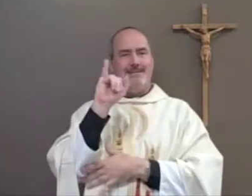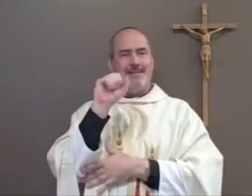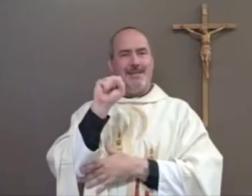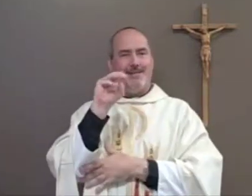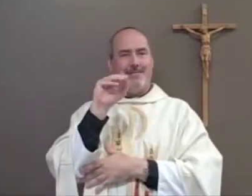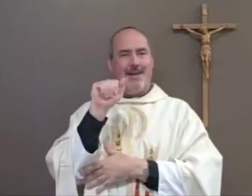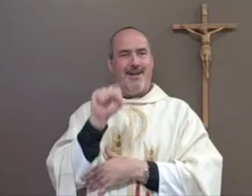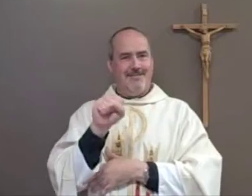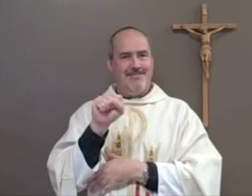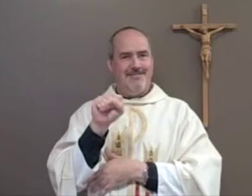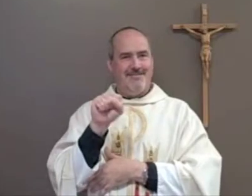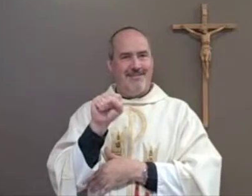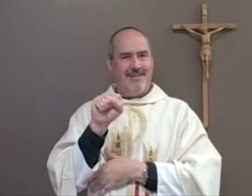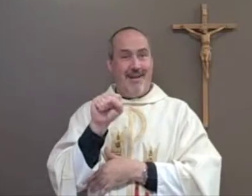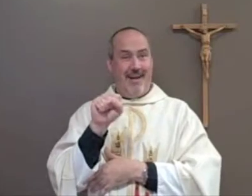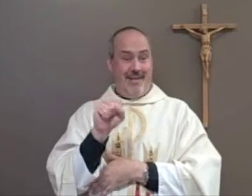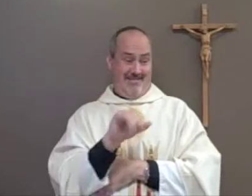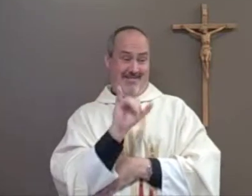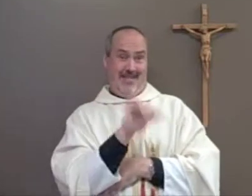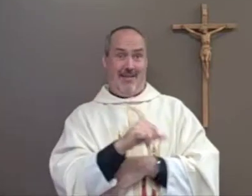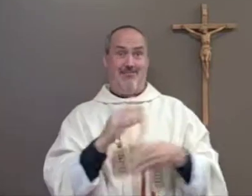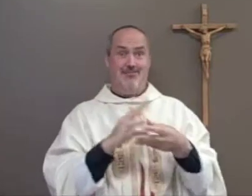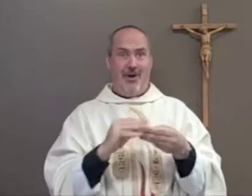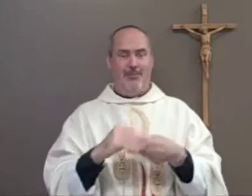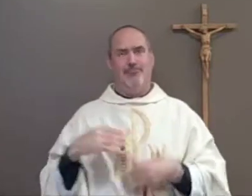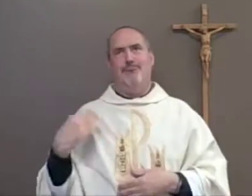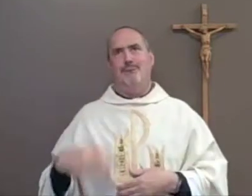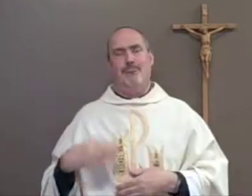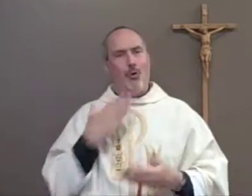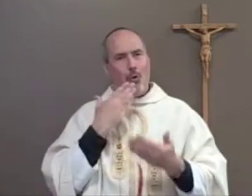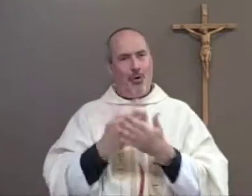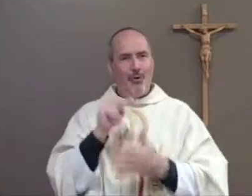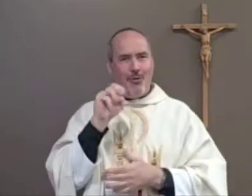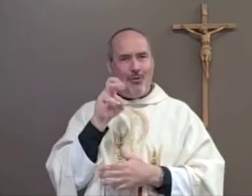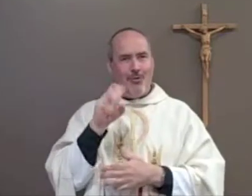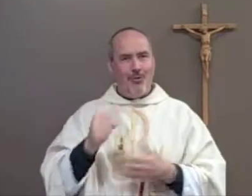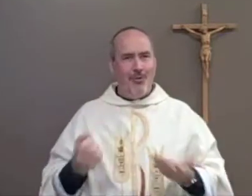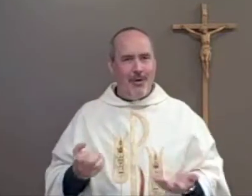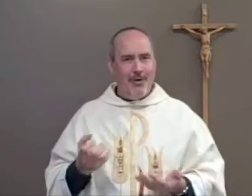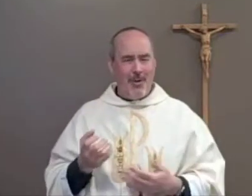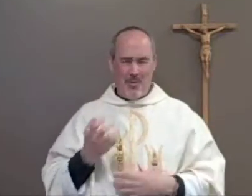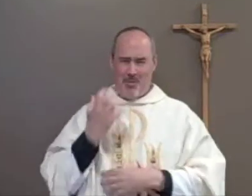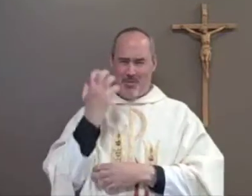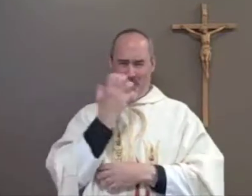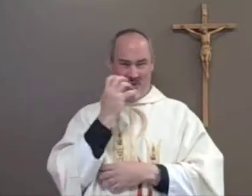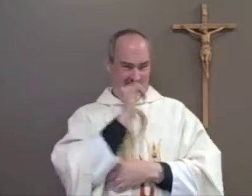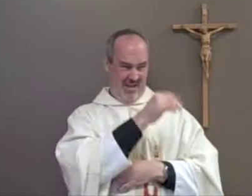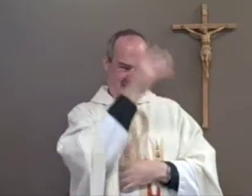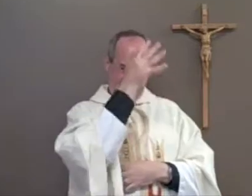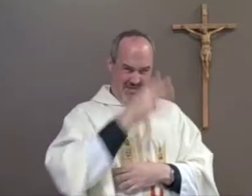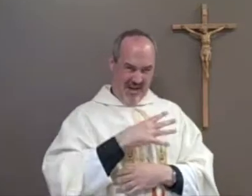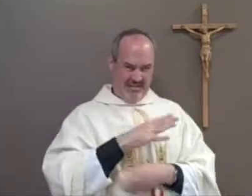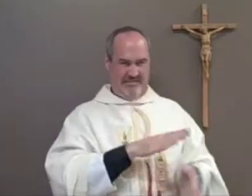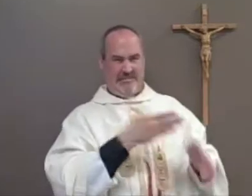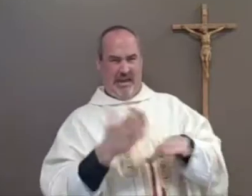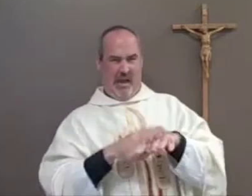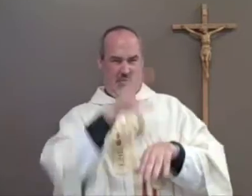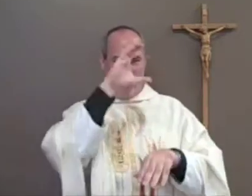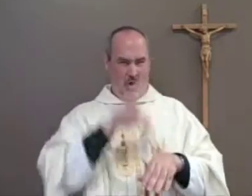Dismas, Saint Dismas. So that story is such good news. That man died on